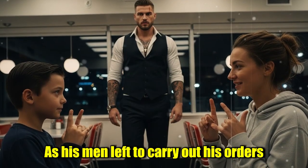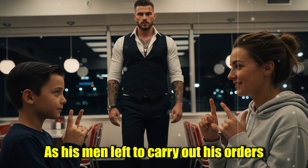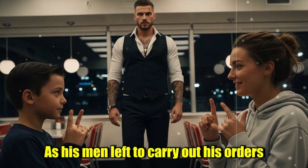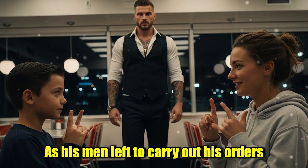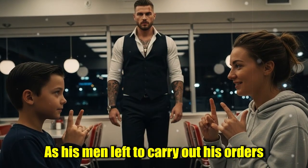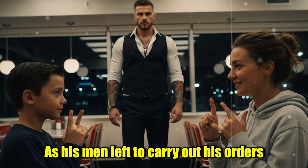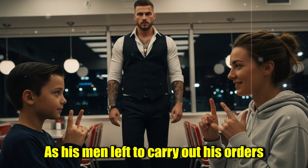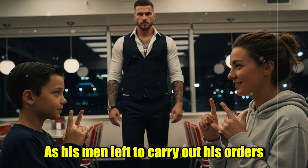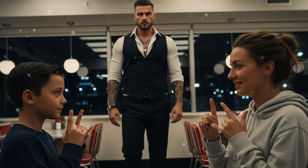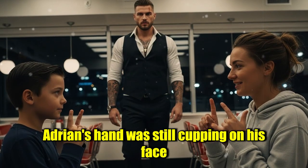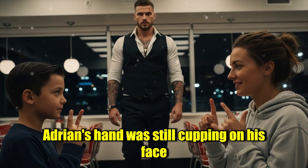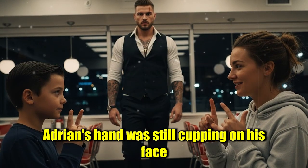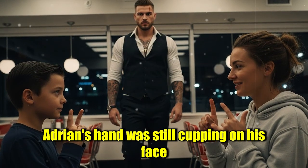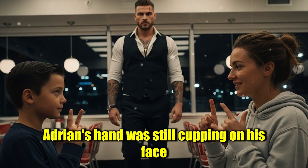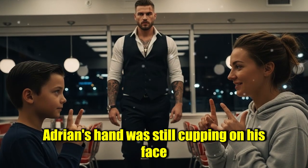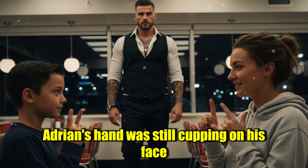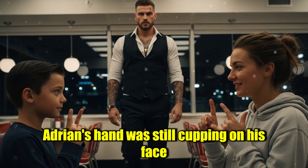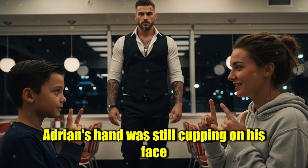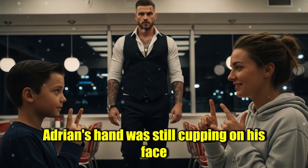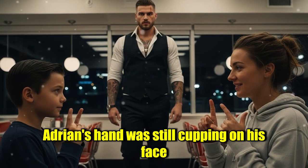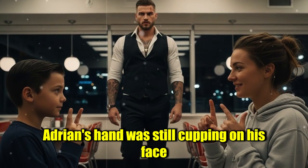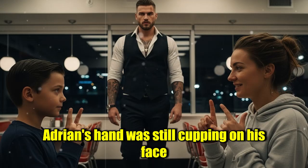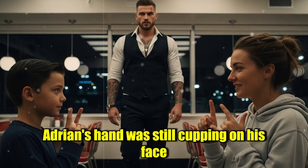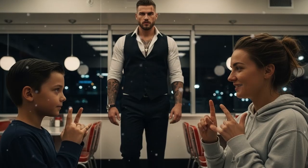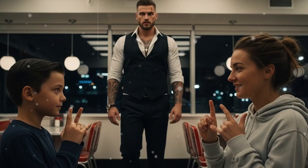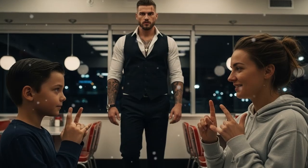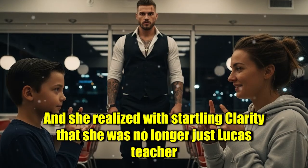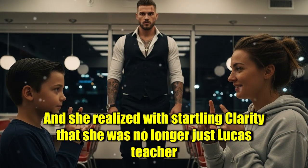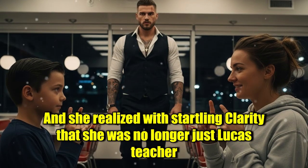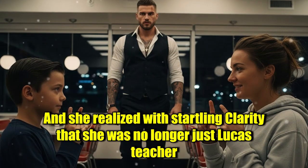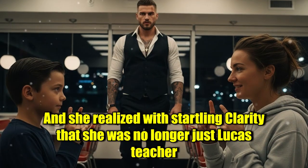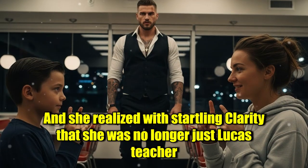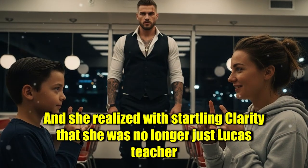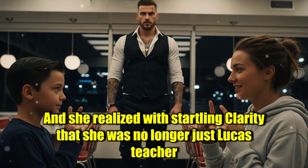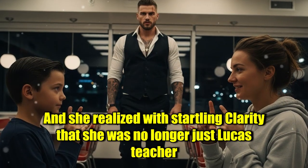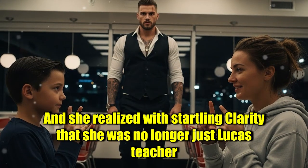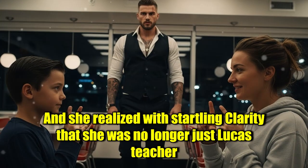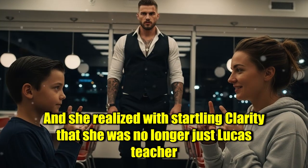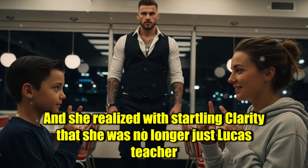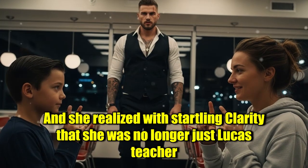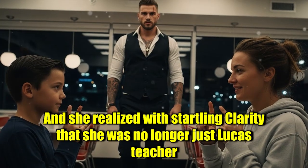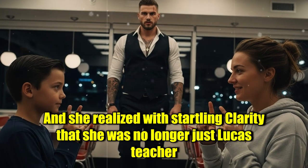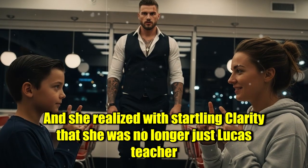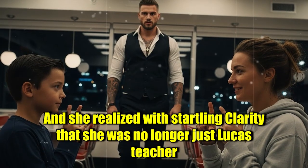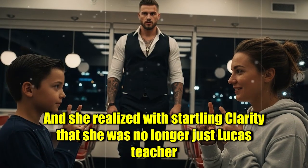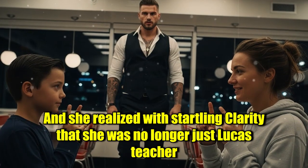to carry out his orders, Adrian's hand was still cupping Emma's face, and she realized with startling clarity that she was no